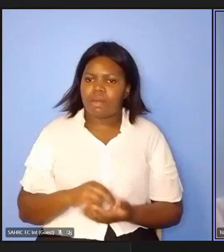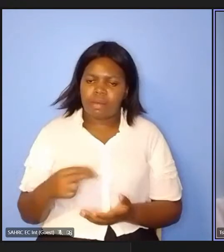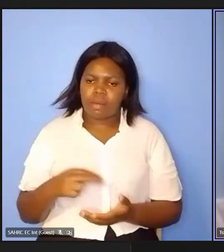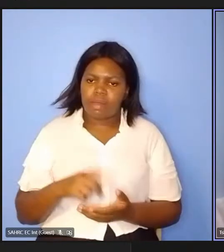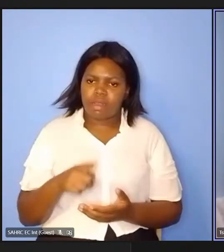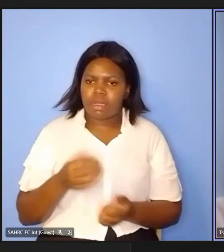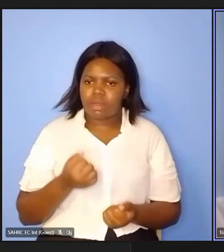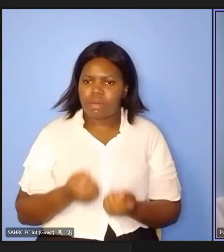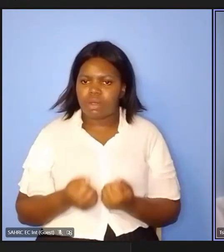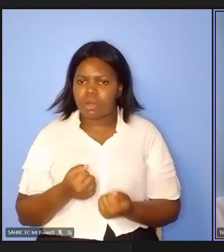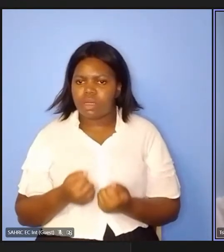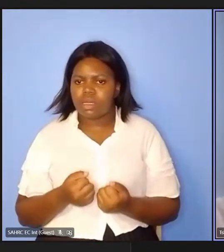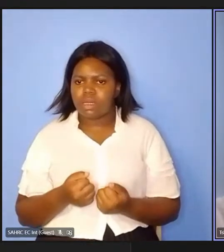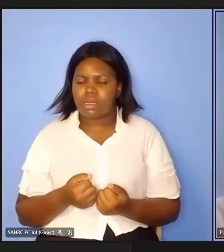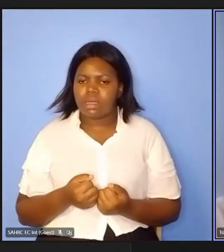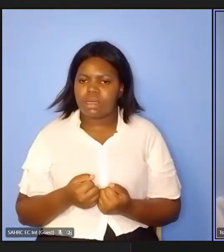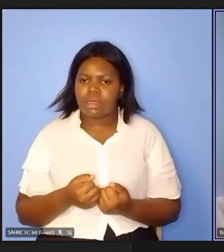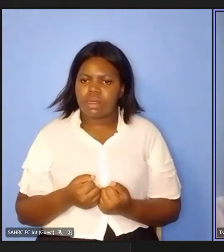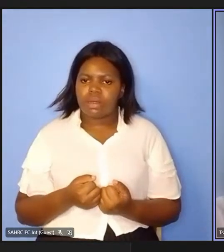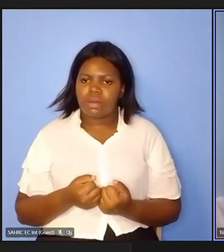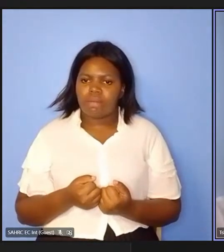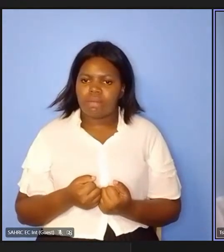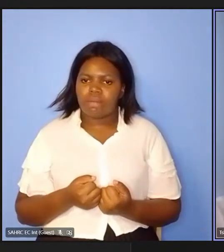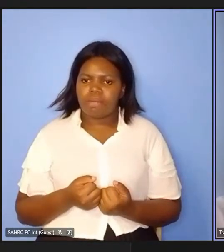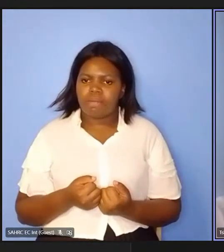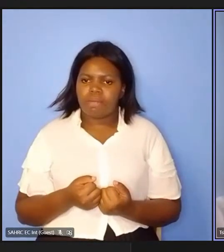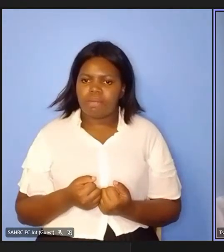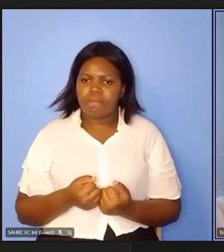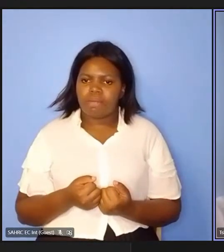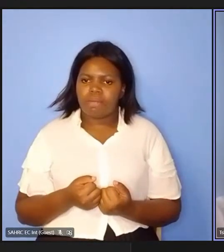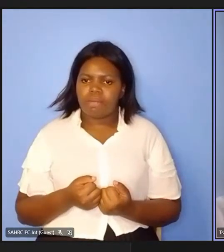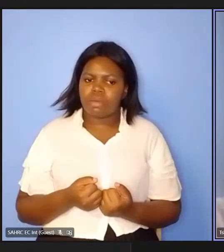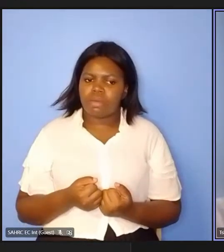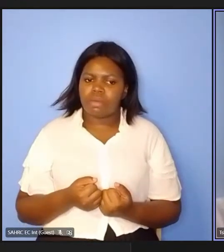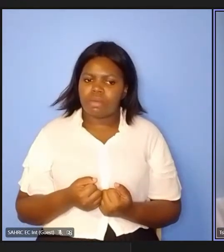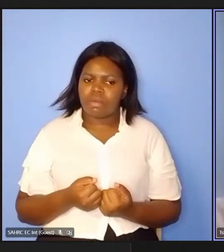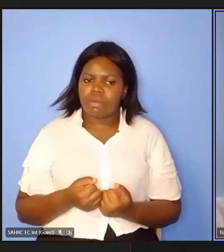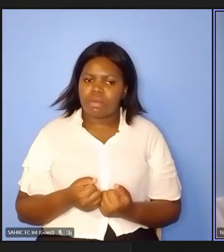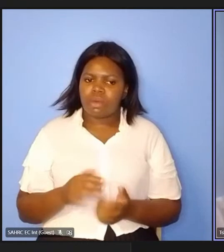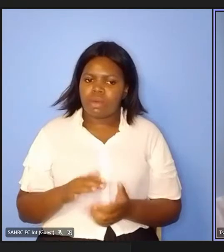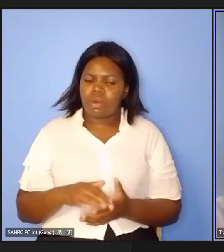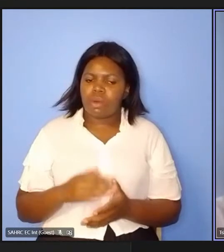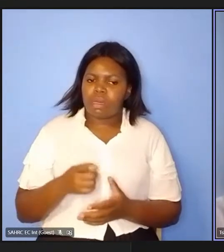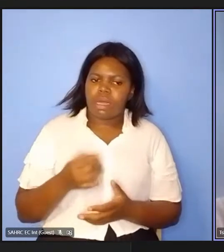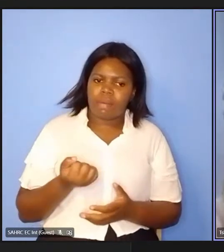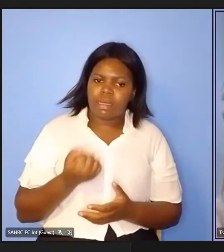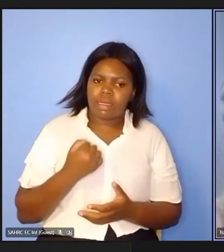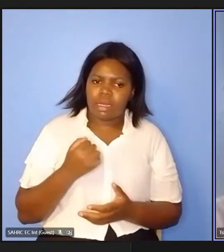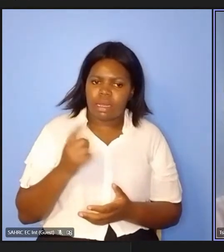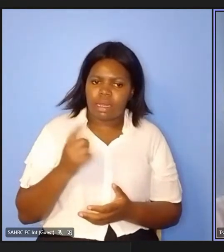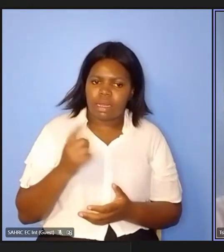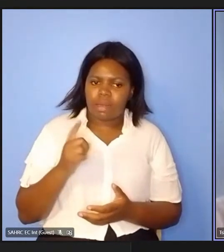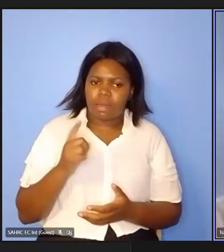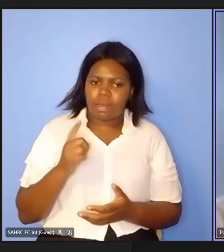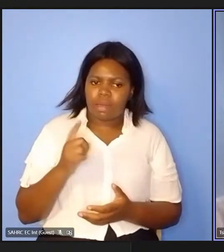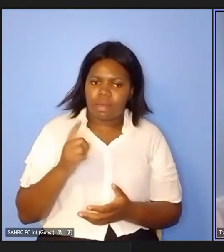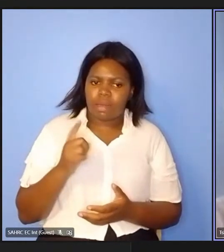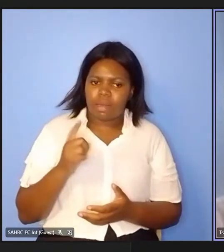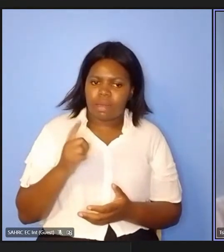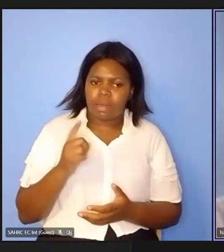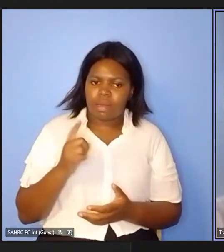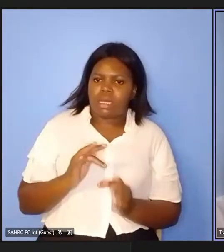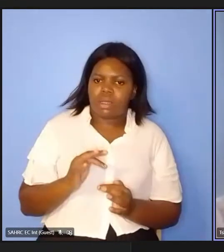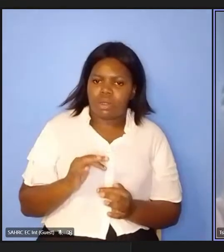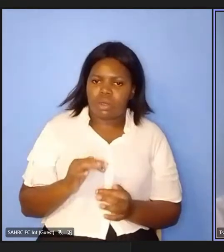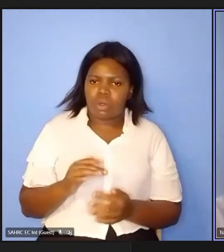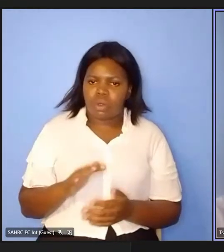courts because often learners who are LGBTI rights, often their parents don't know, often are scared of being victimized and